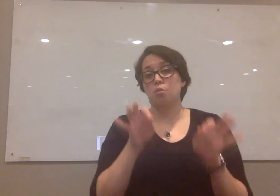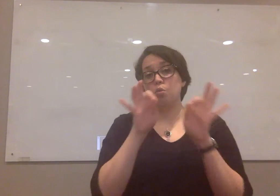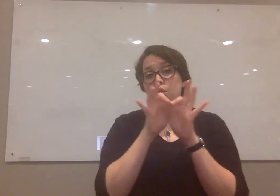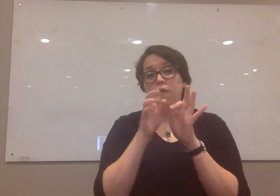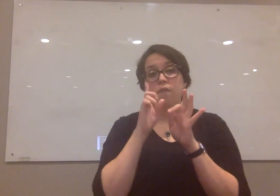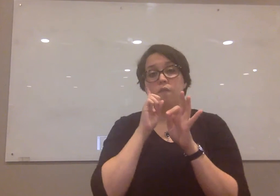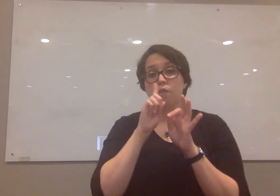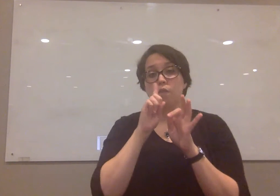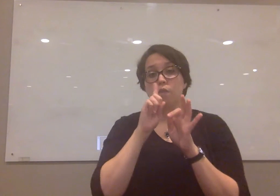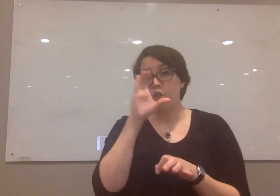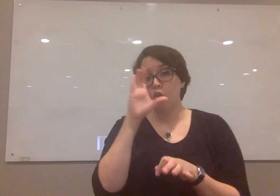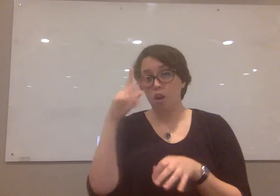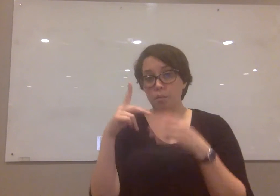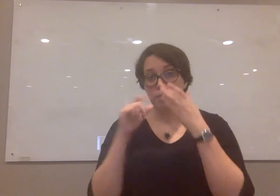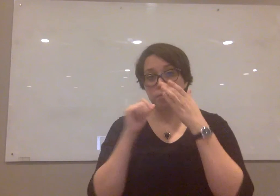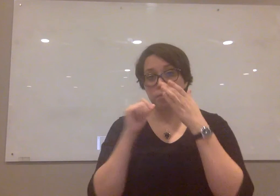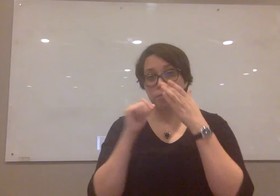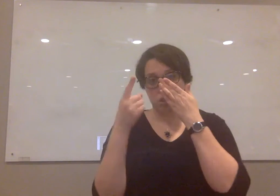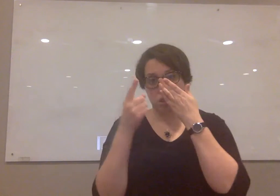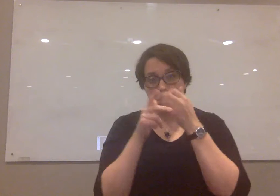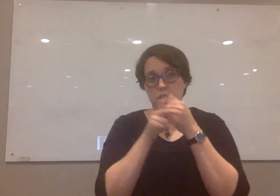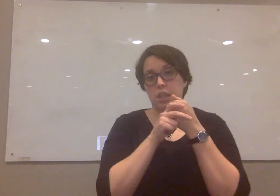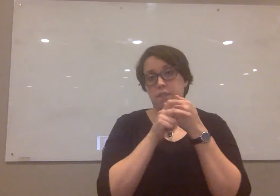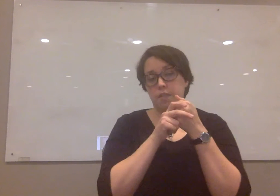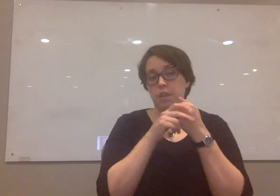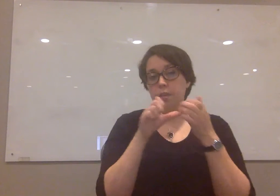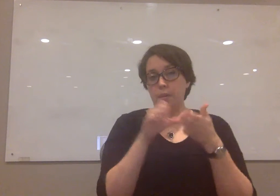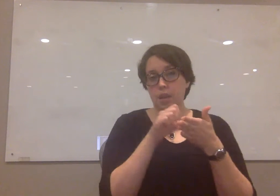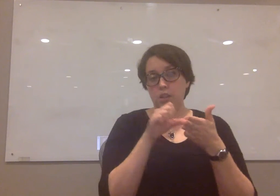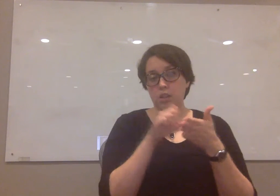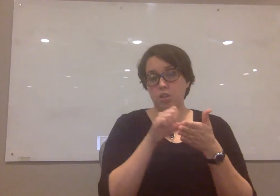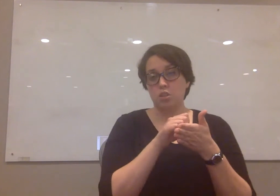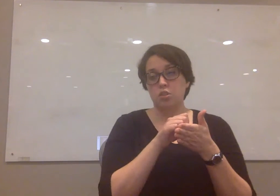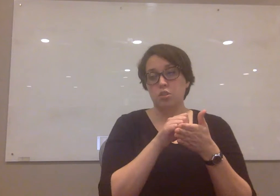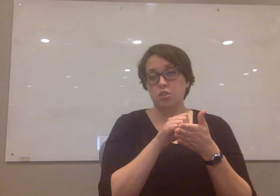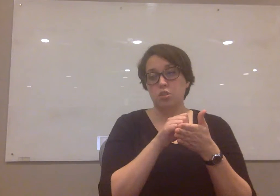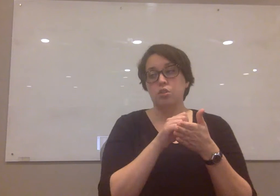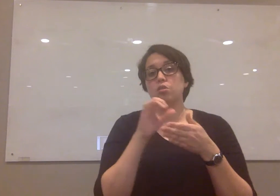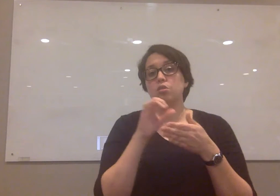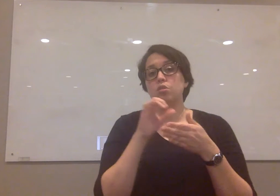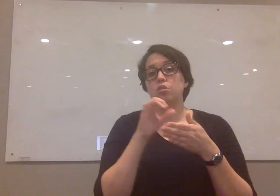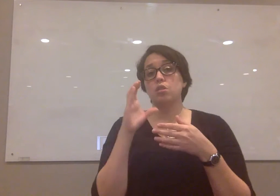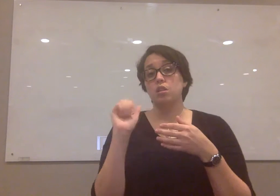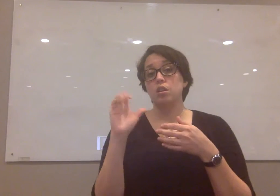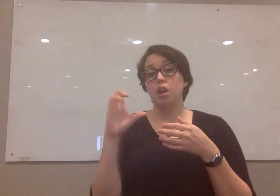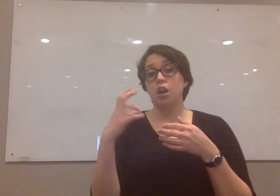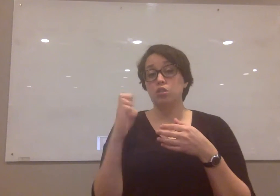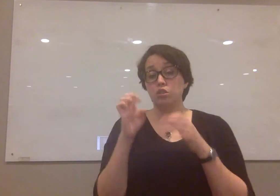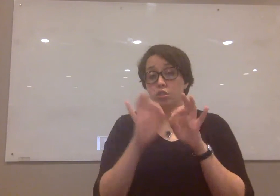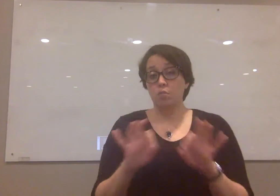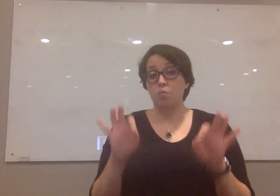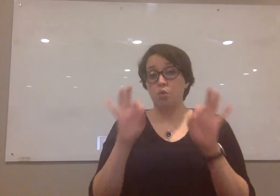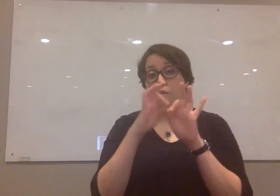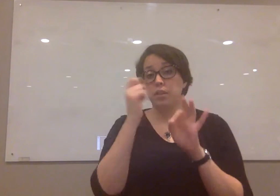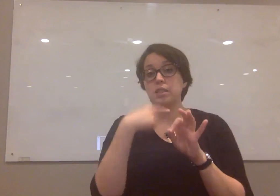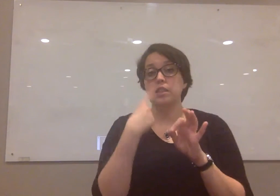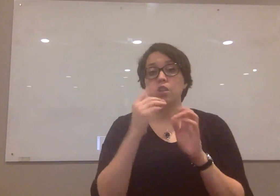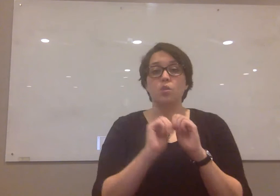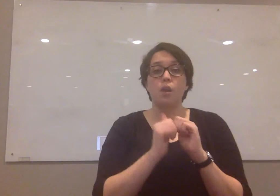saving rendered pages. As is the case here, the process cache is very important because it's the part that tells you how to talk to the different to-do